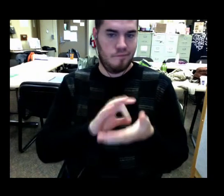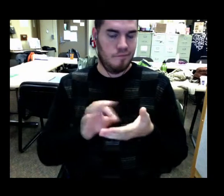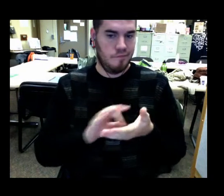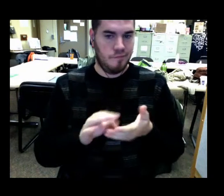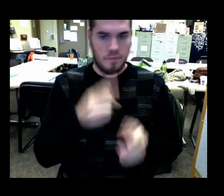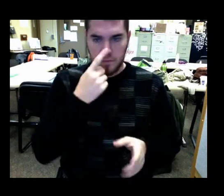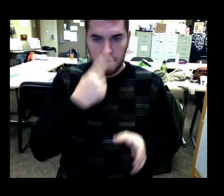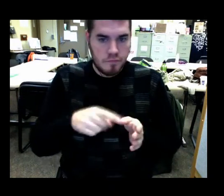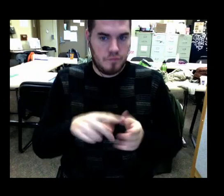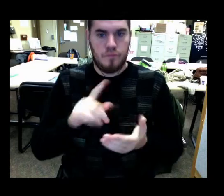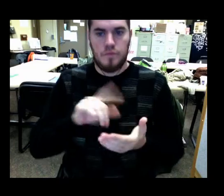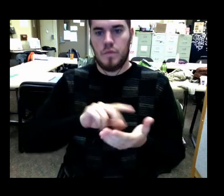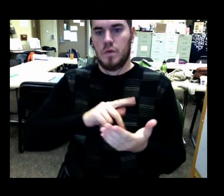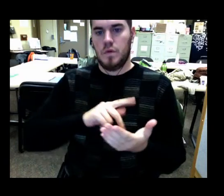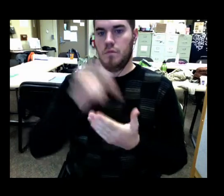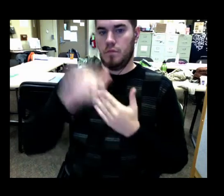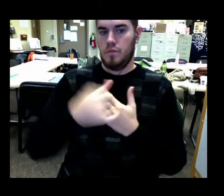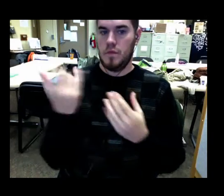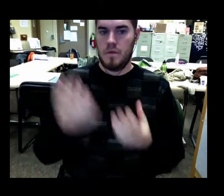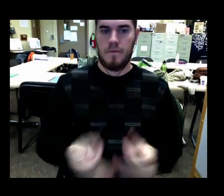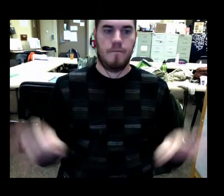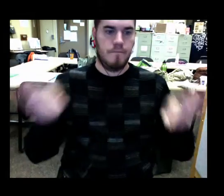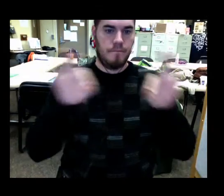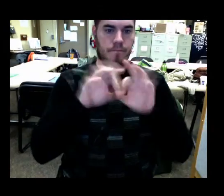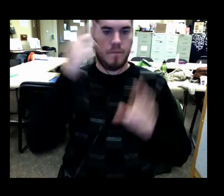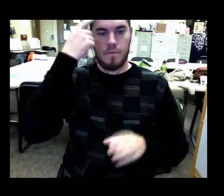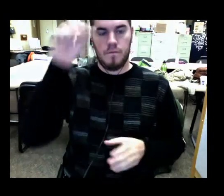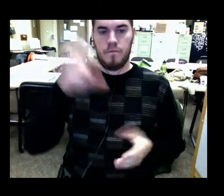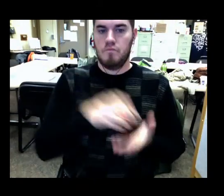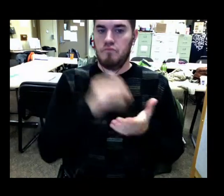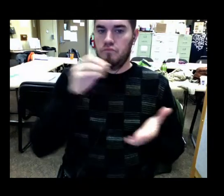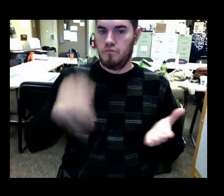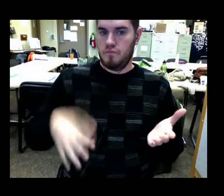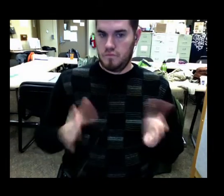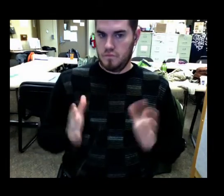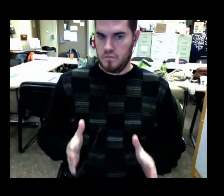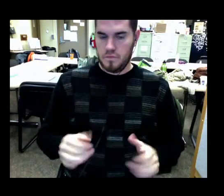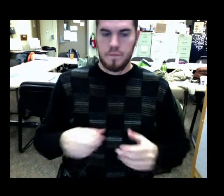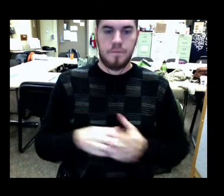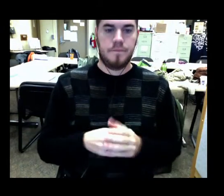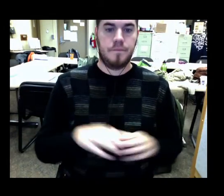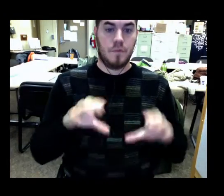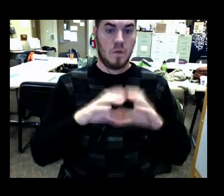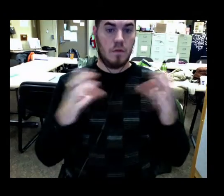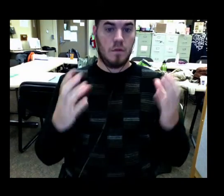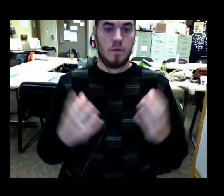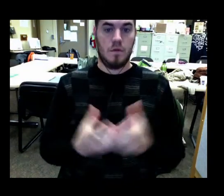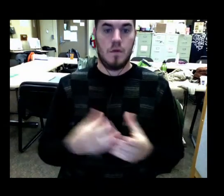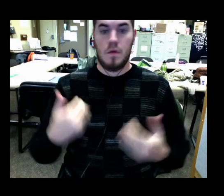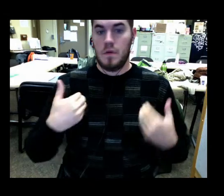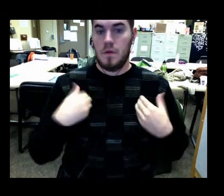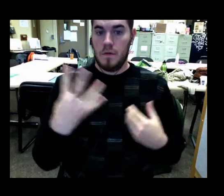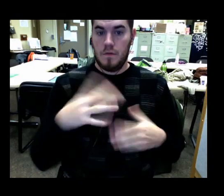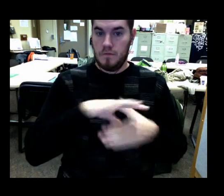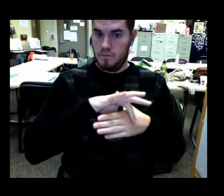I do with this class is I have 4 content areas that I determine by random, really.